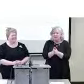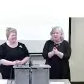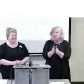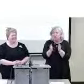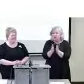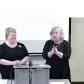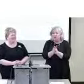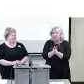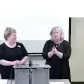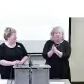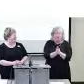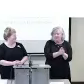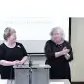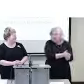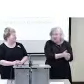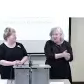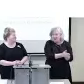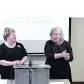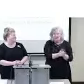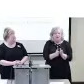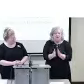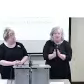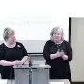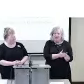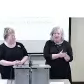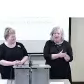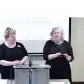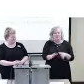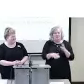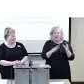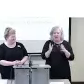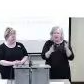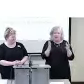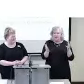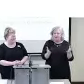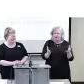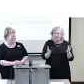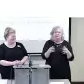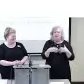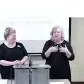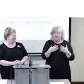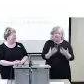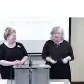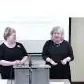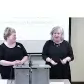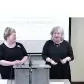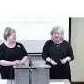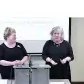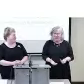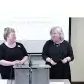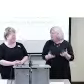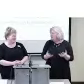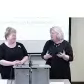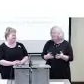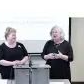he would have us choose our clothes for the entire week so it was laid out there wasn't chaos at night and there wasn't chaos in